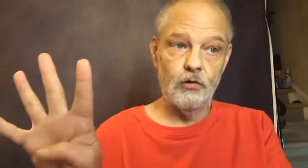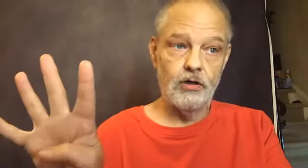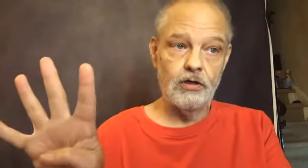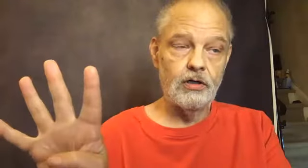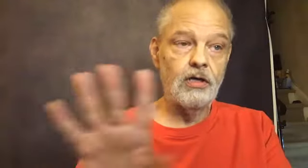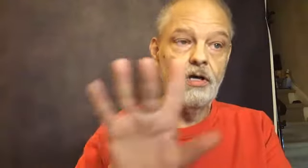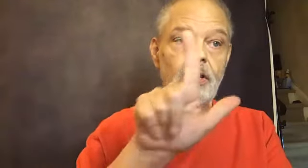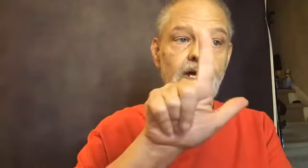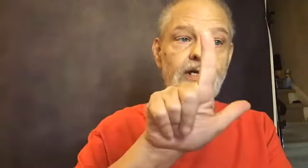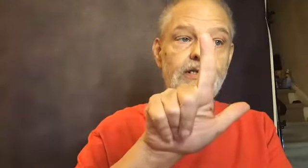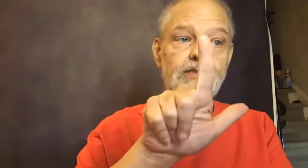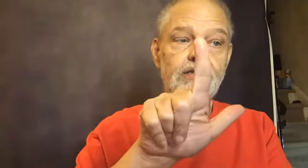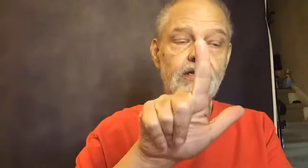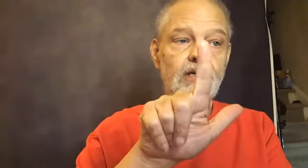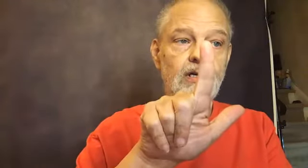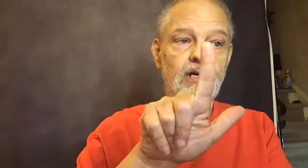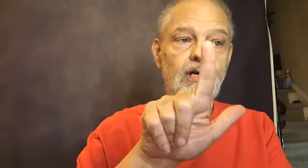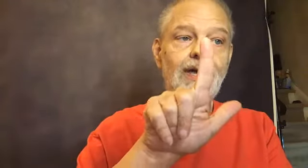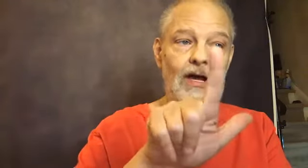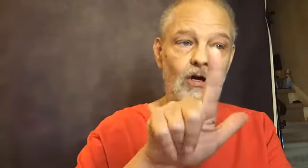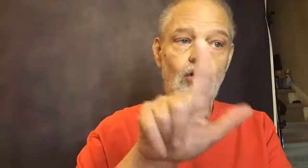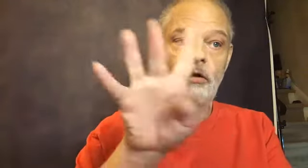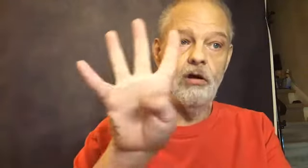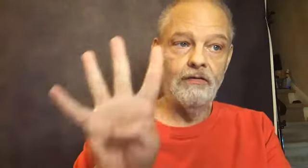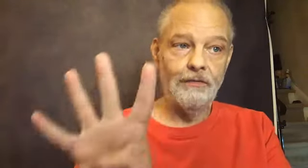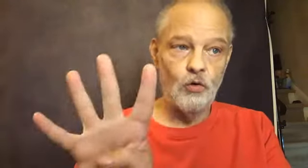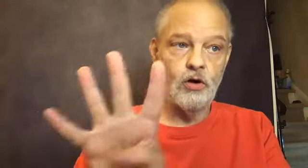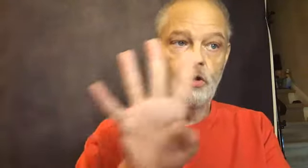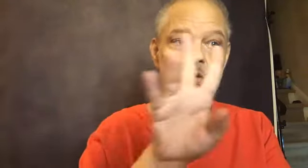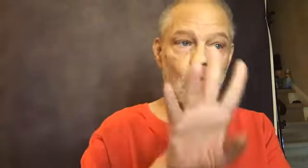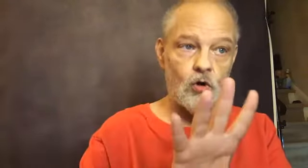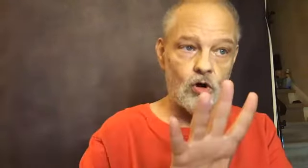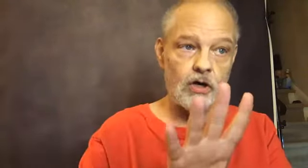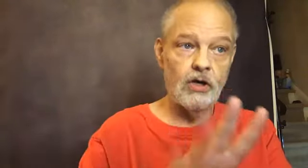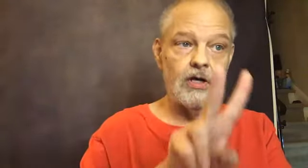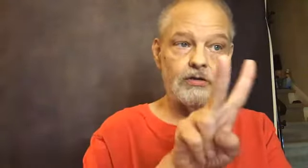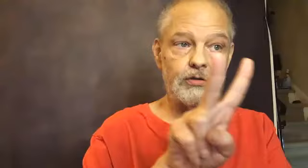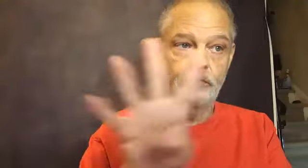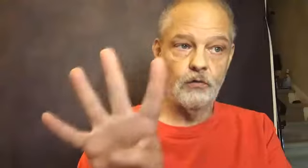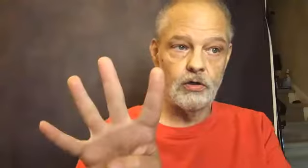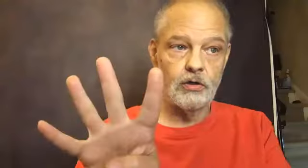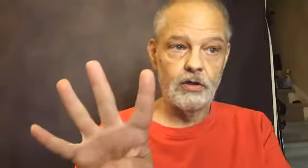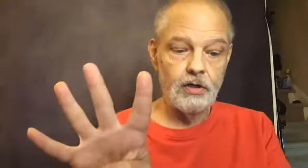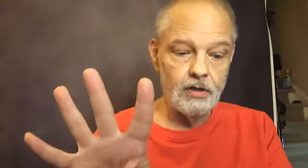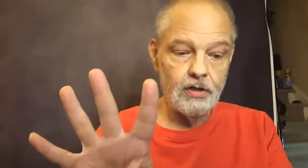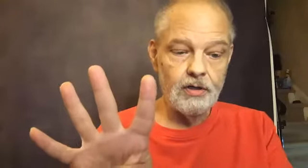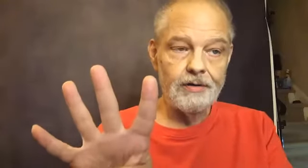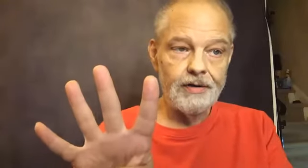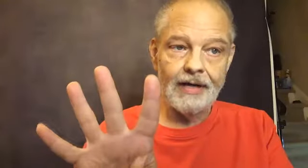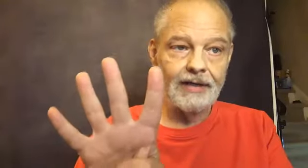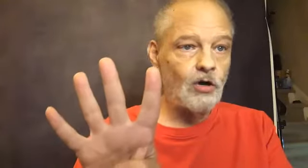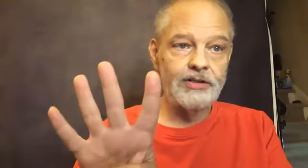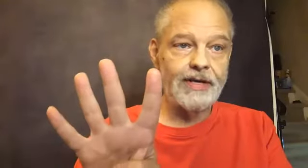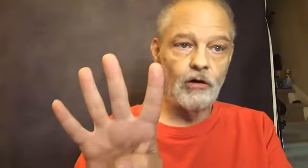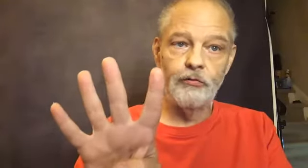24 is L4 or 24. I didn't go into